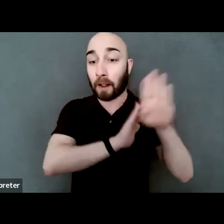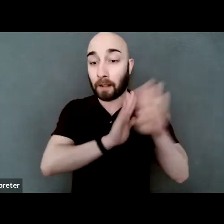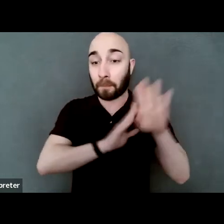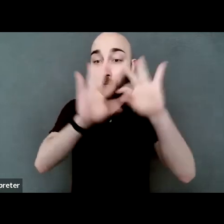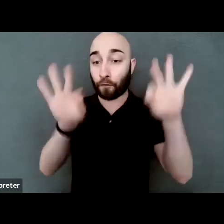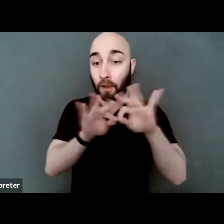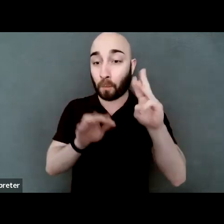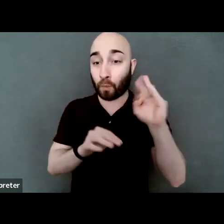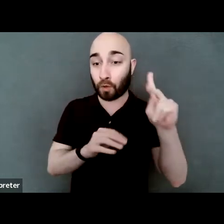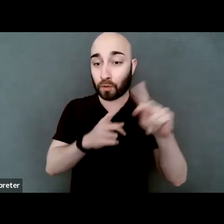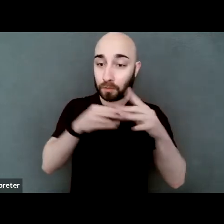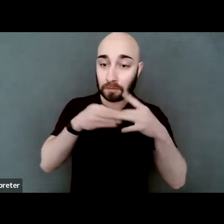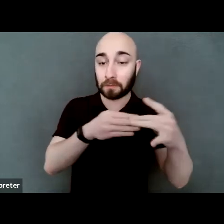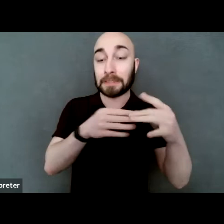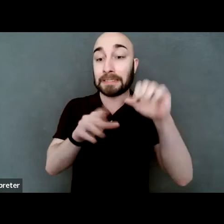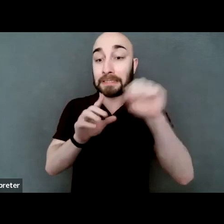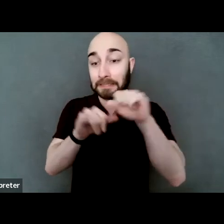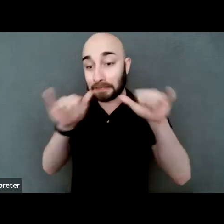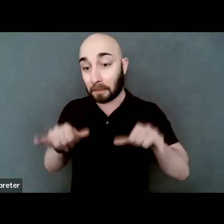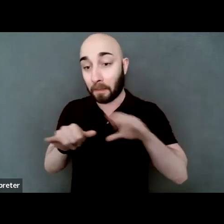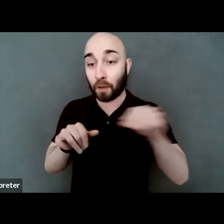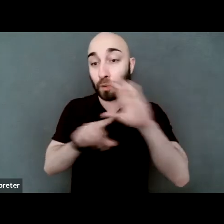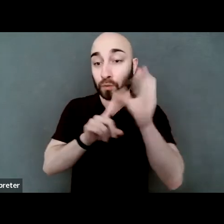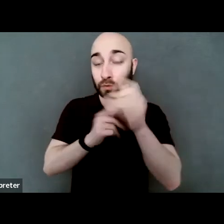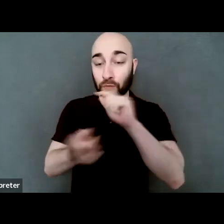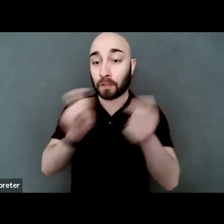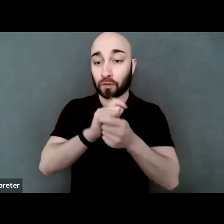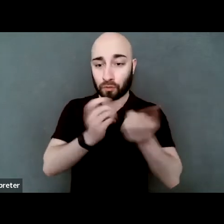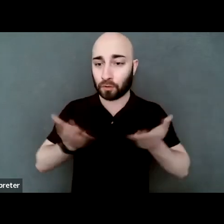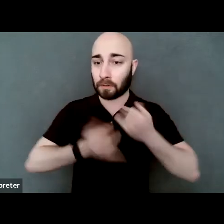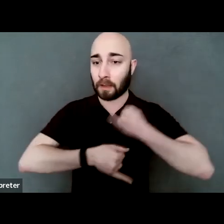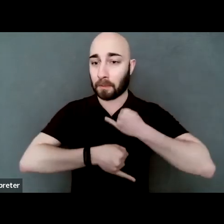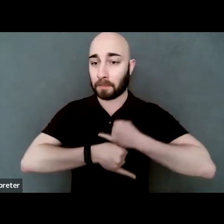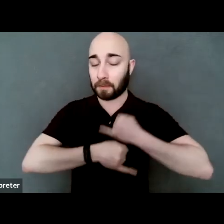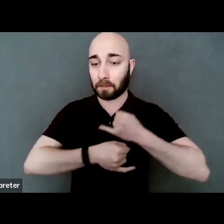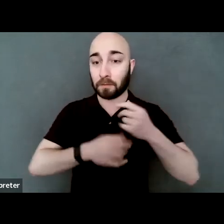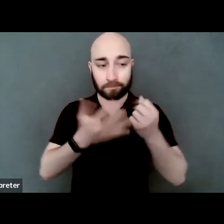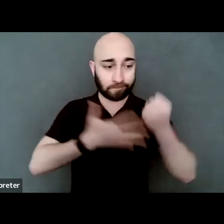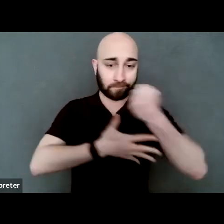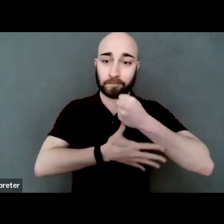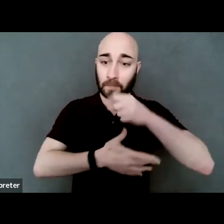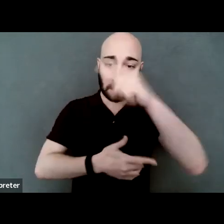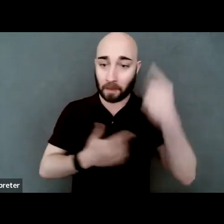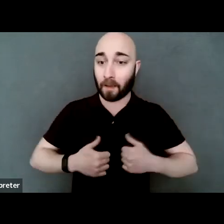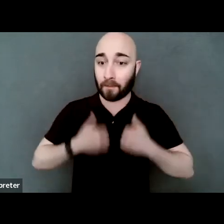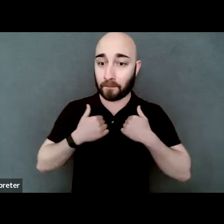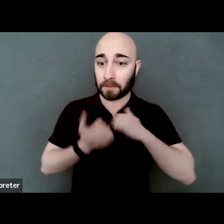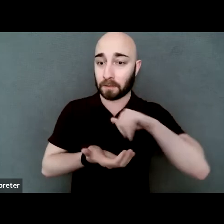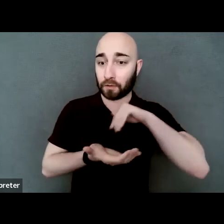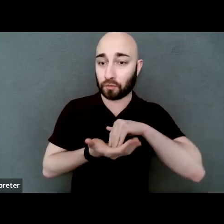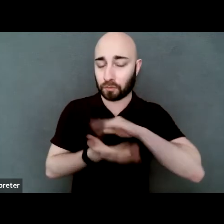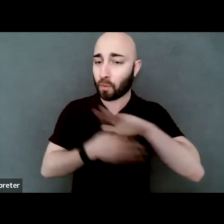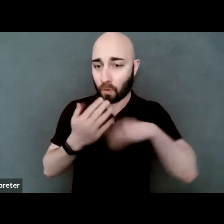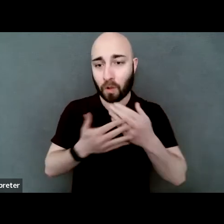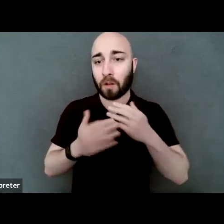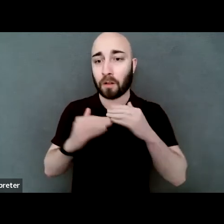towards systems and culture change on campus where Black lives are centered at all levels of our praxis. Today,